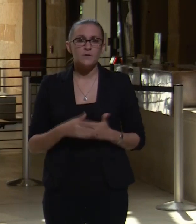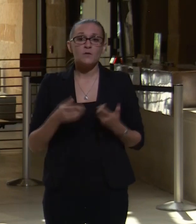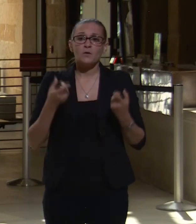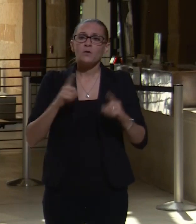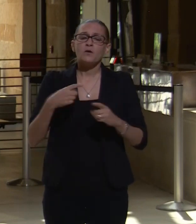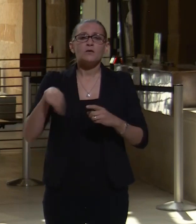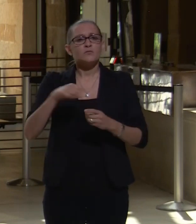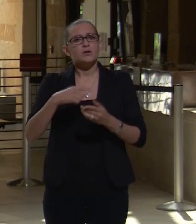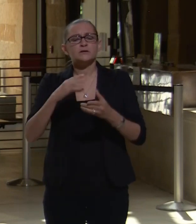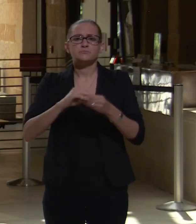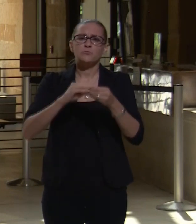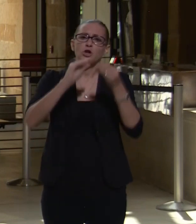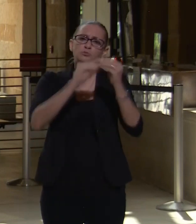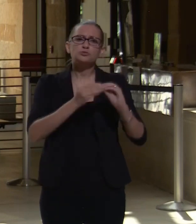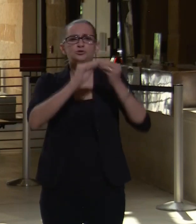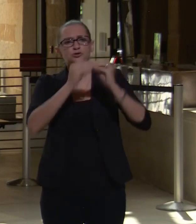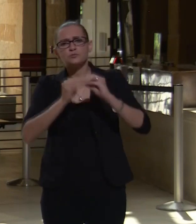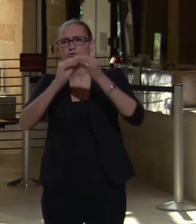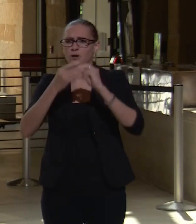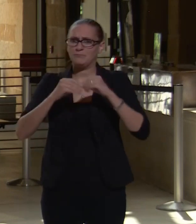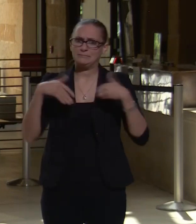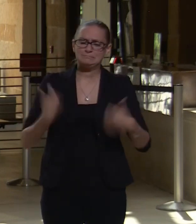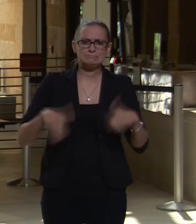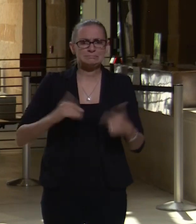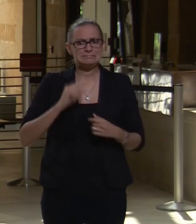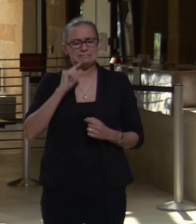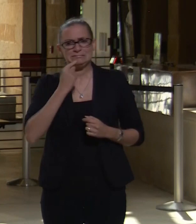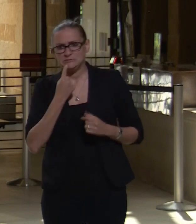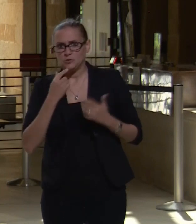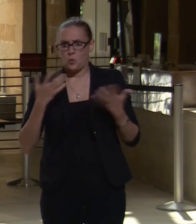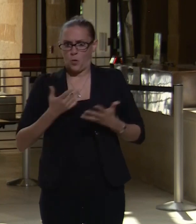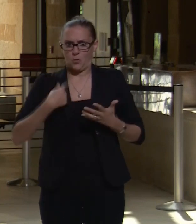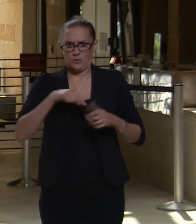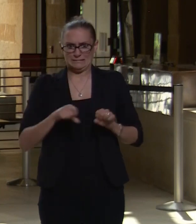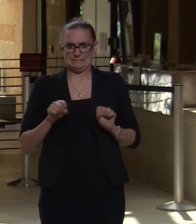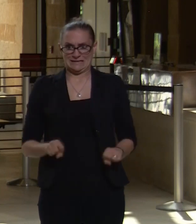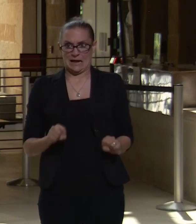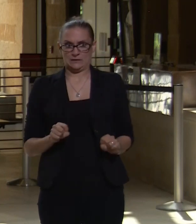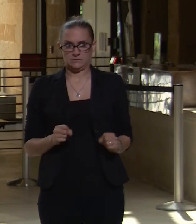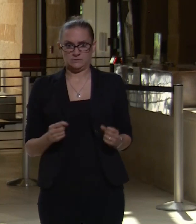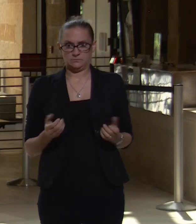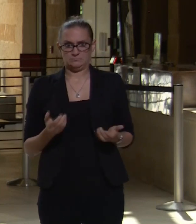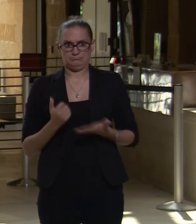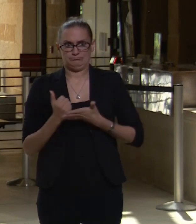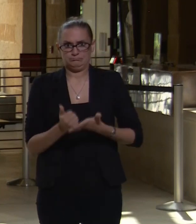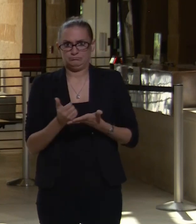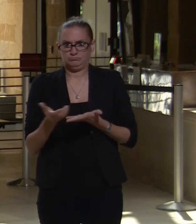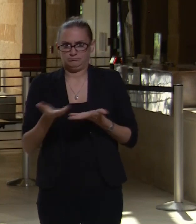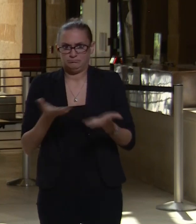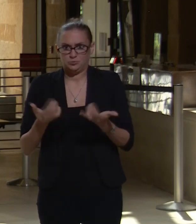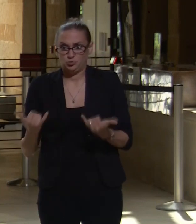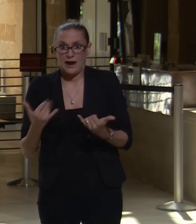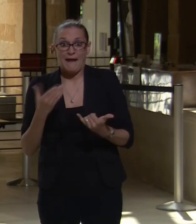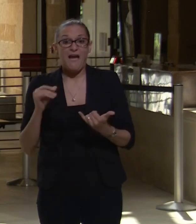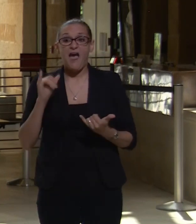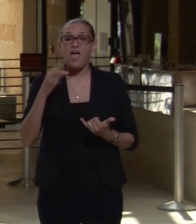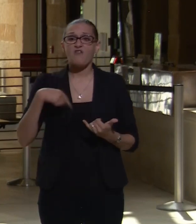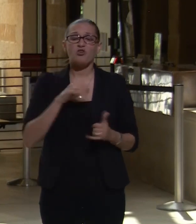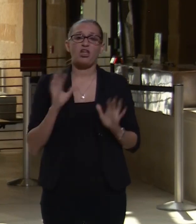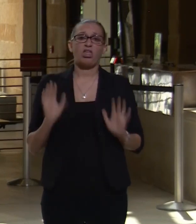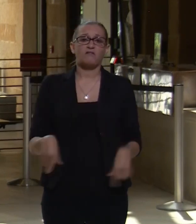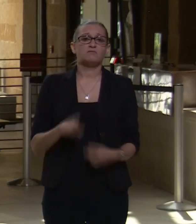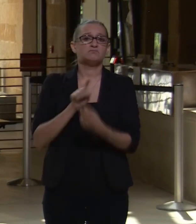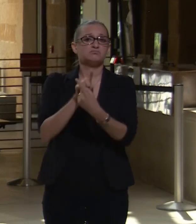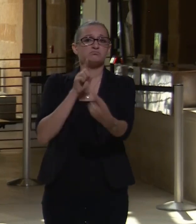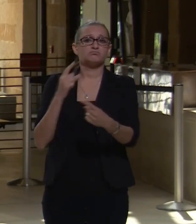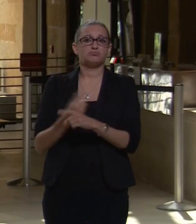when we talk about the numbers and the magnitude of difference between what we are capable of today and where we could be if we don't do social